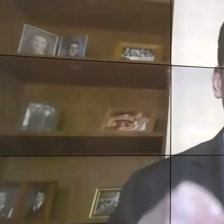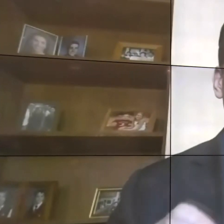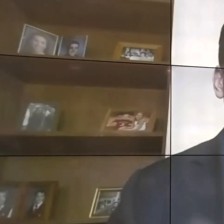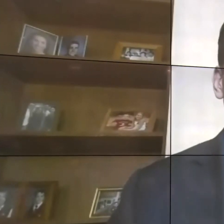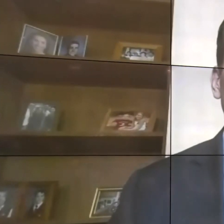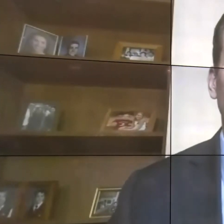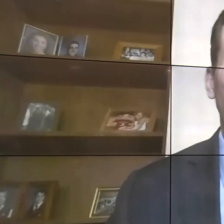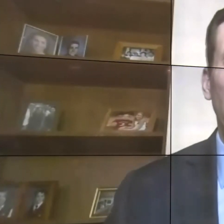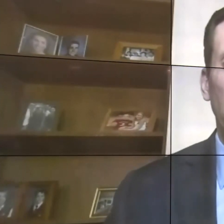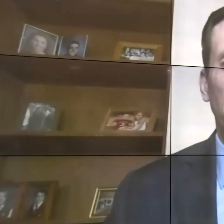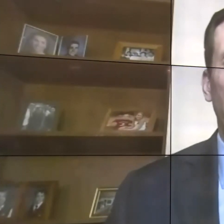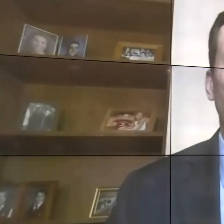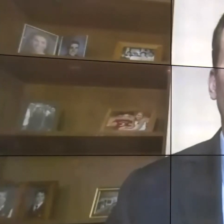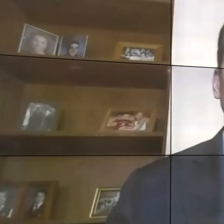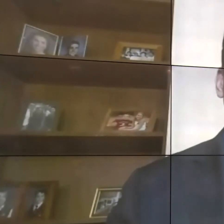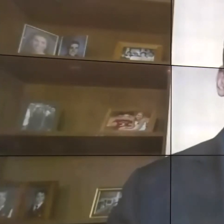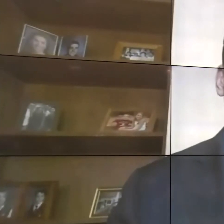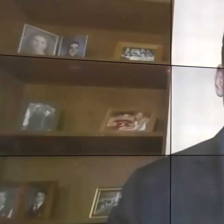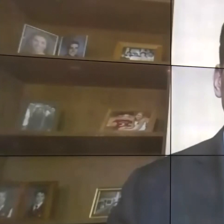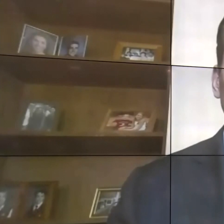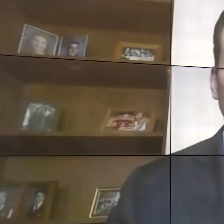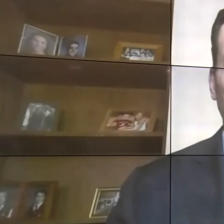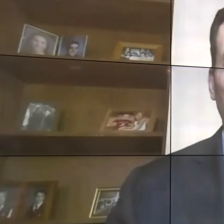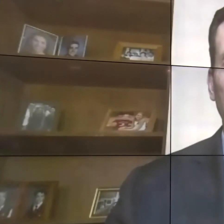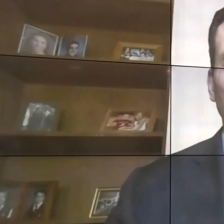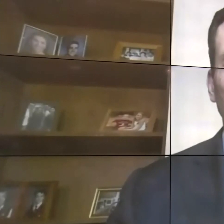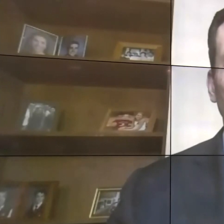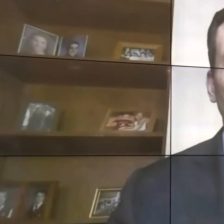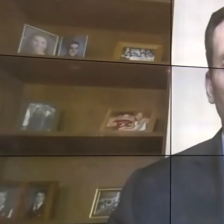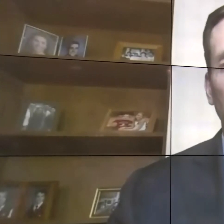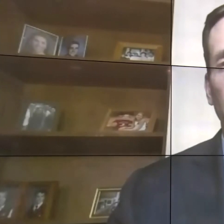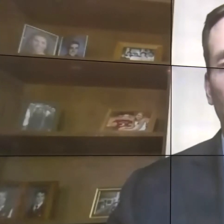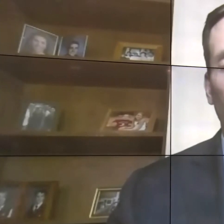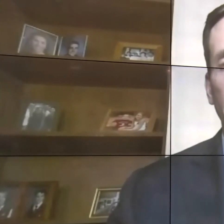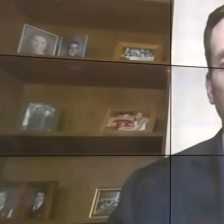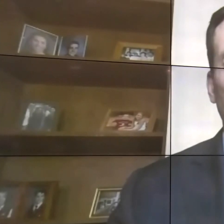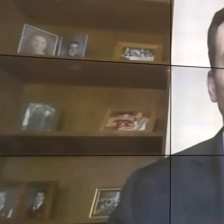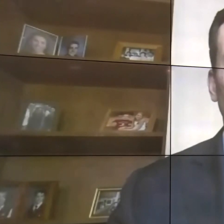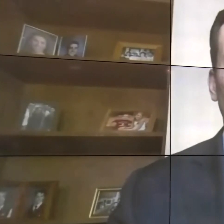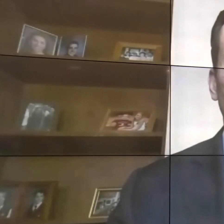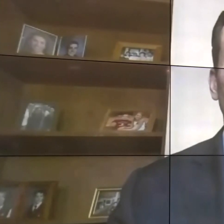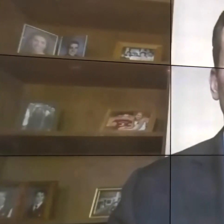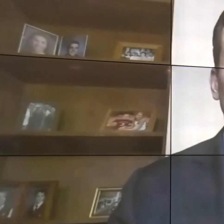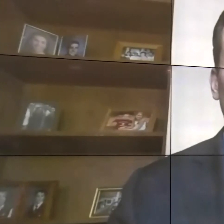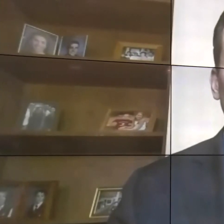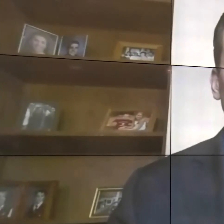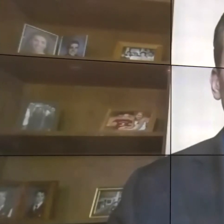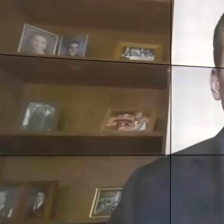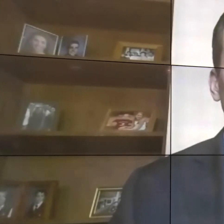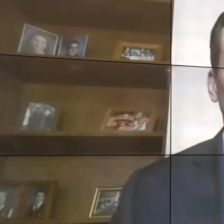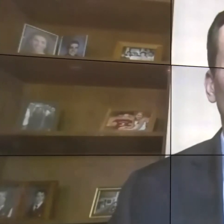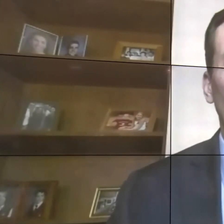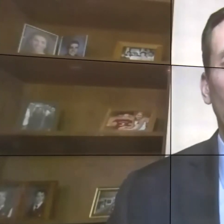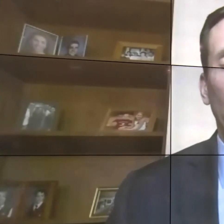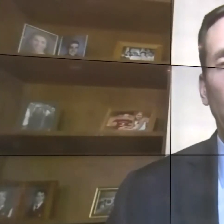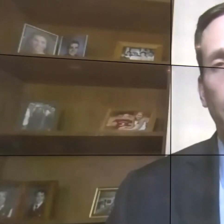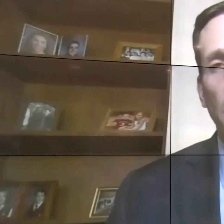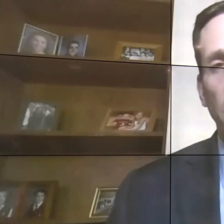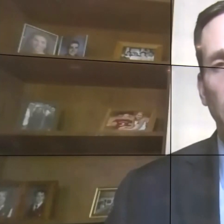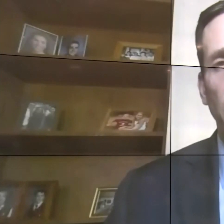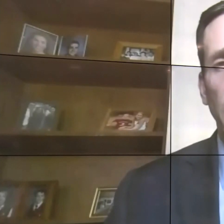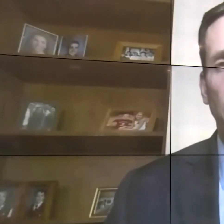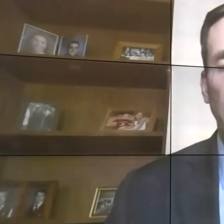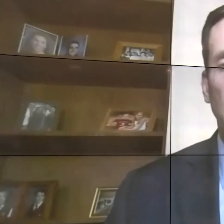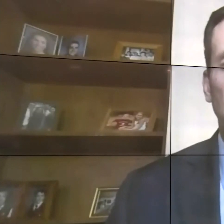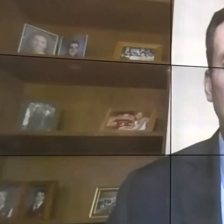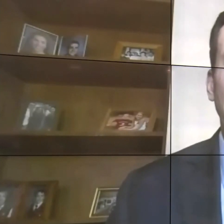been unwavering in their commitment to find ways to use the ACC grant to deliver the greatest possible benefit to the public. One of the